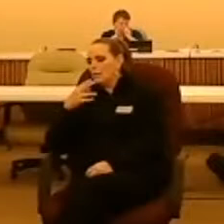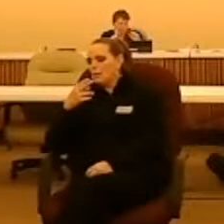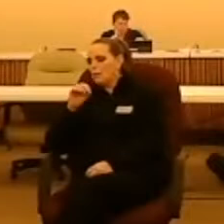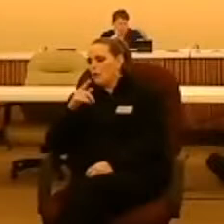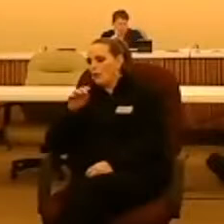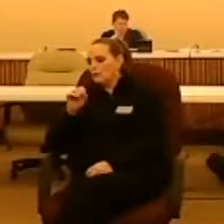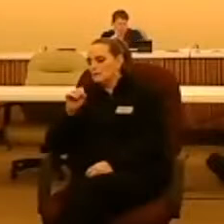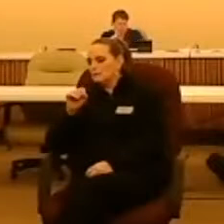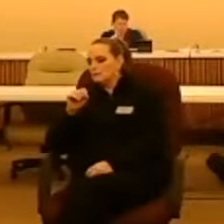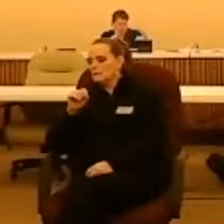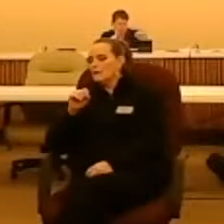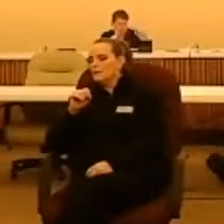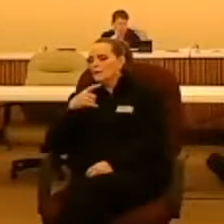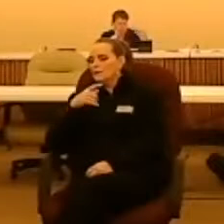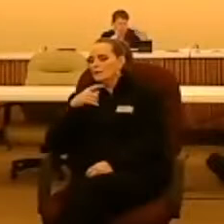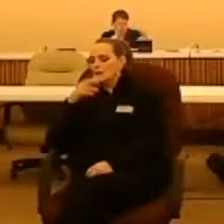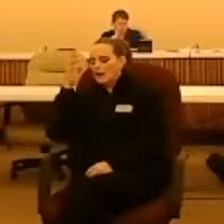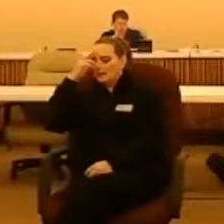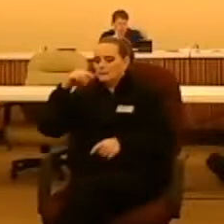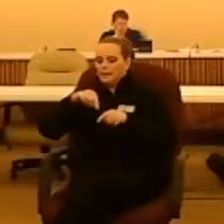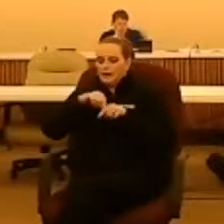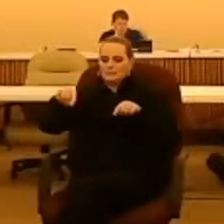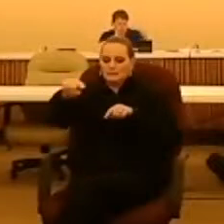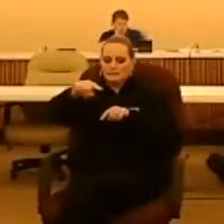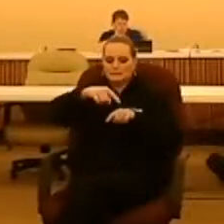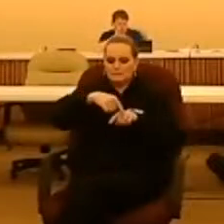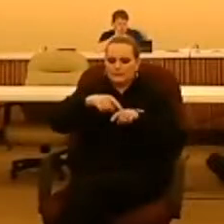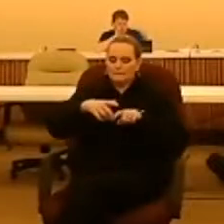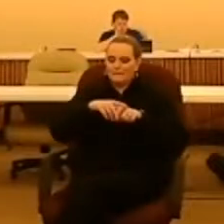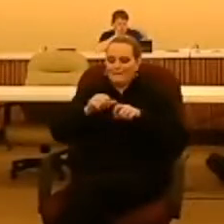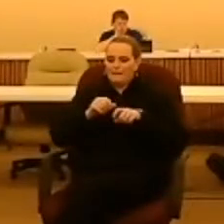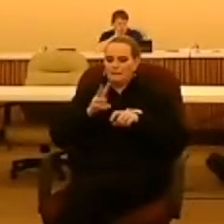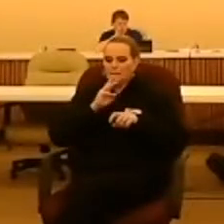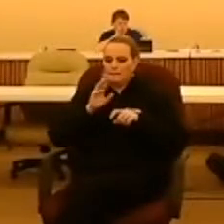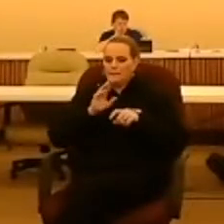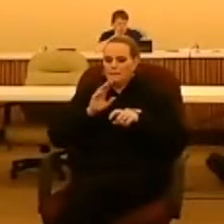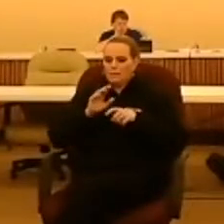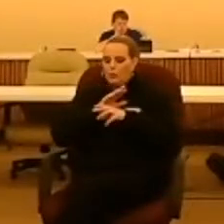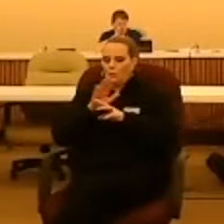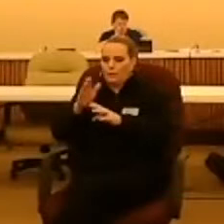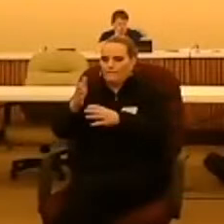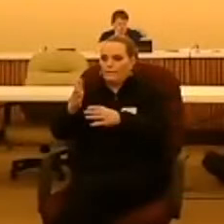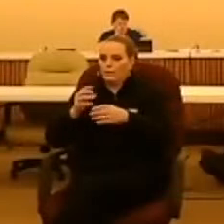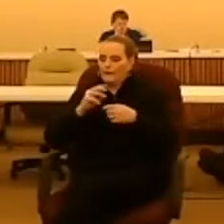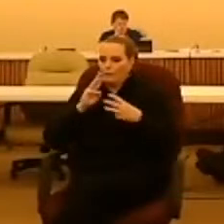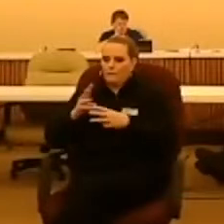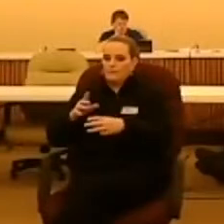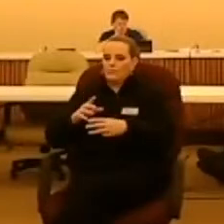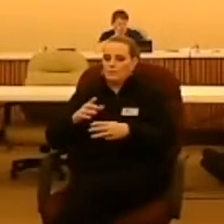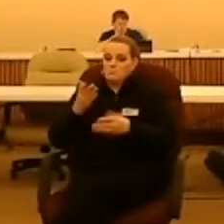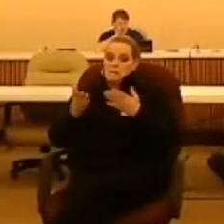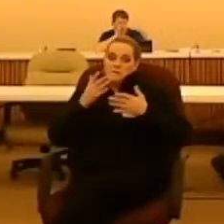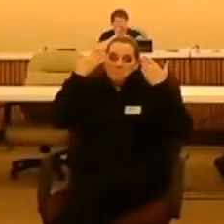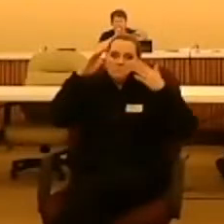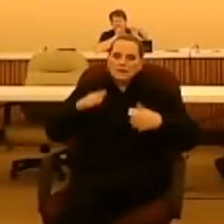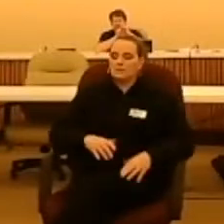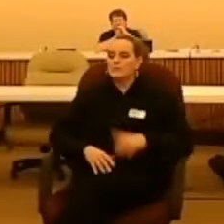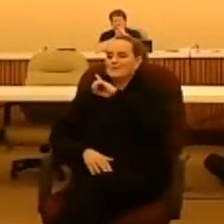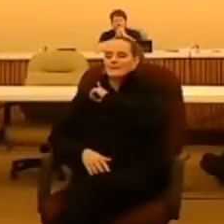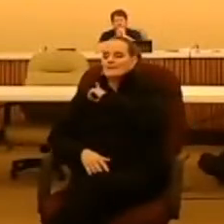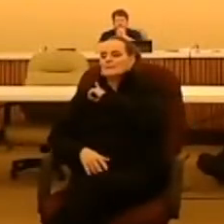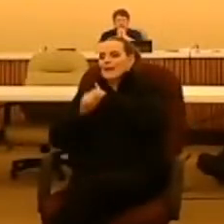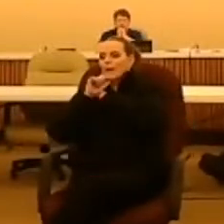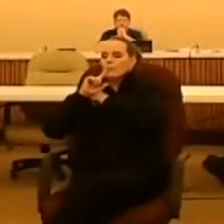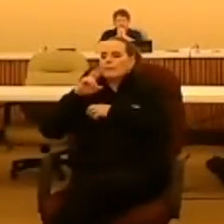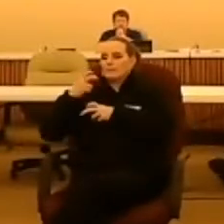river Riverbend, the old Riverbend Park would be enough for 18 holes. Maybe it is, I don't know. It would have been tight.